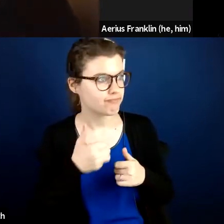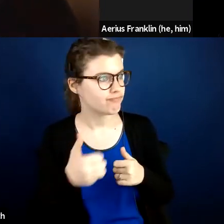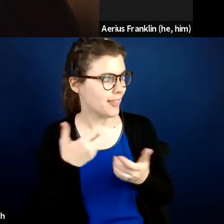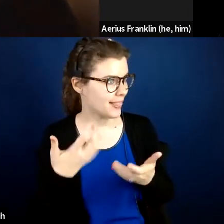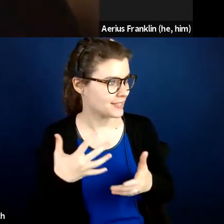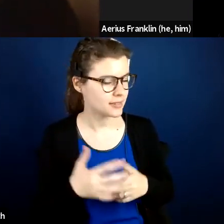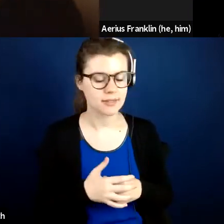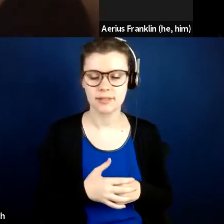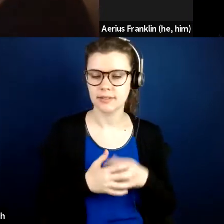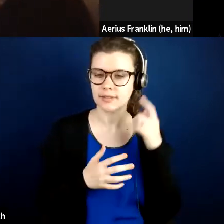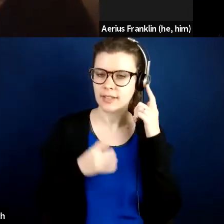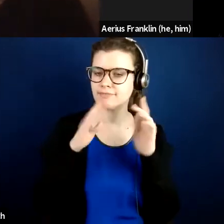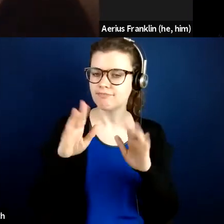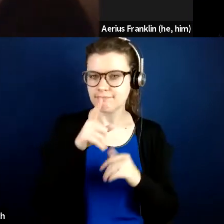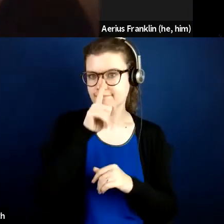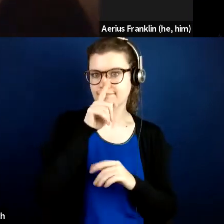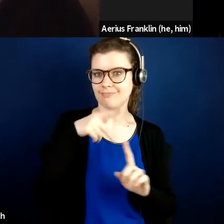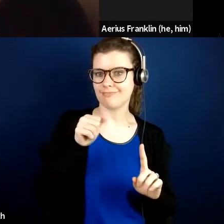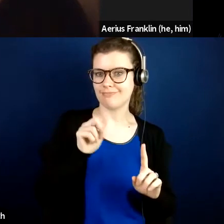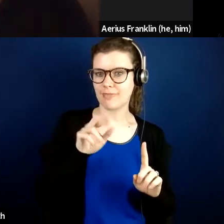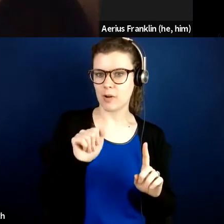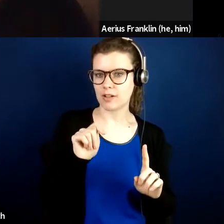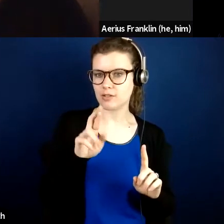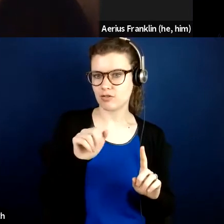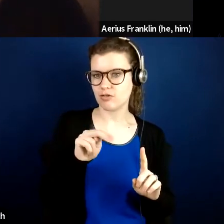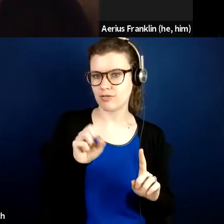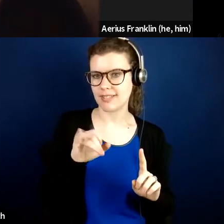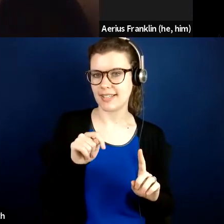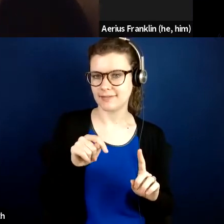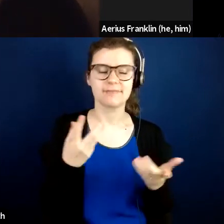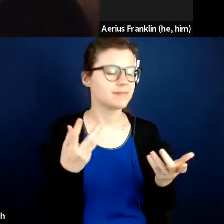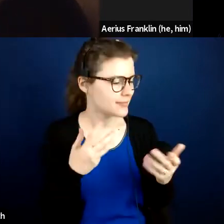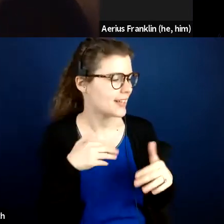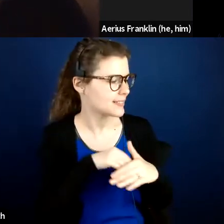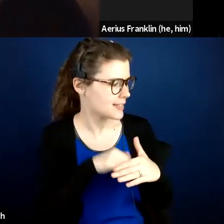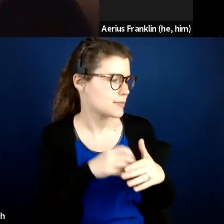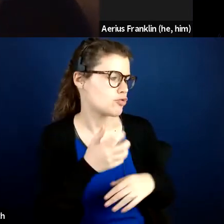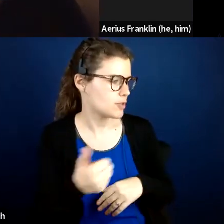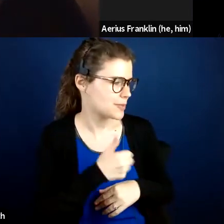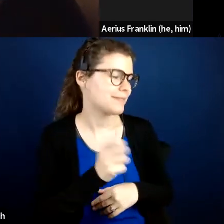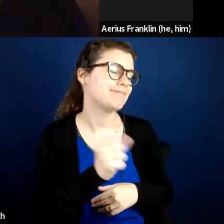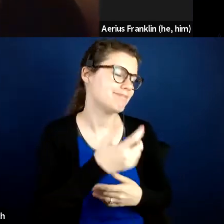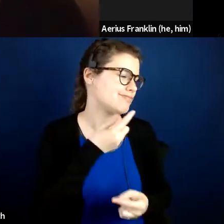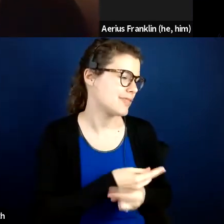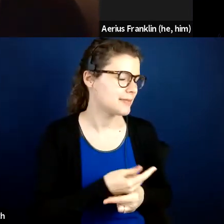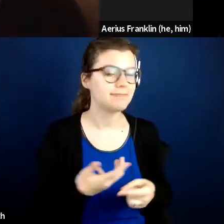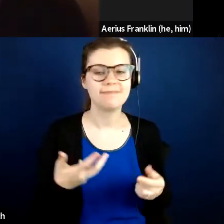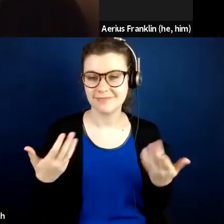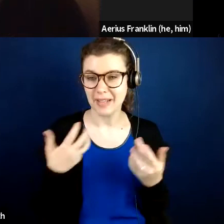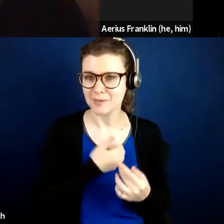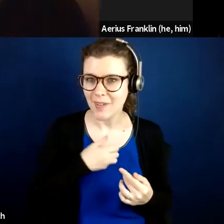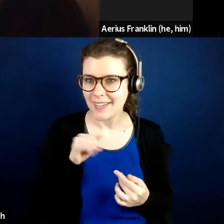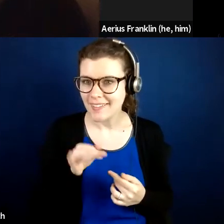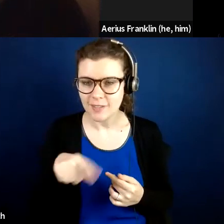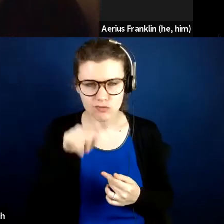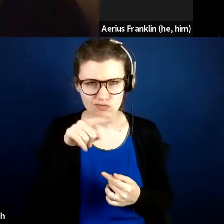But the question didn't say paratransit, it just said transportation. accessible transportation, yeah. So sorry if that was misleading